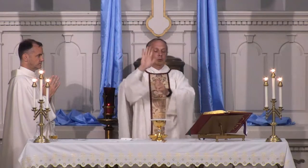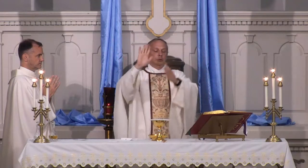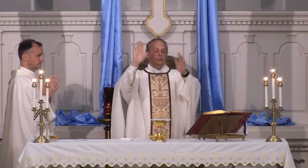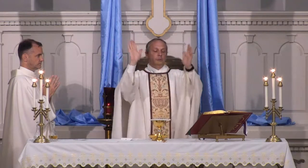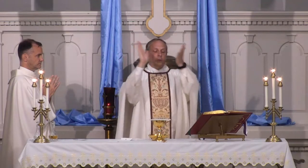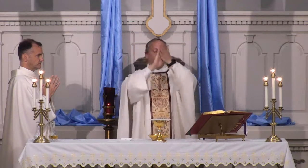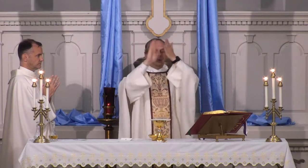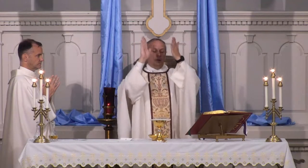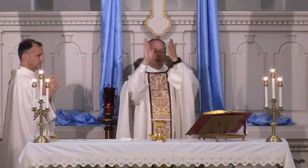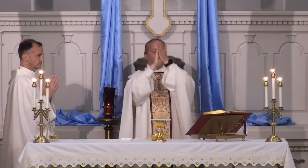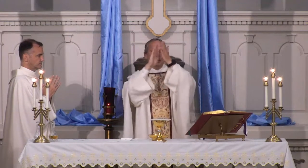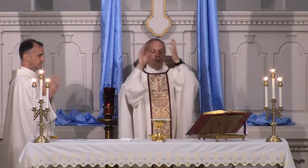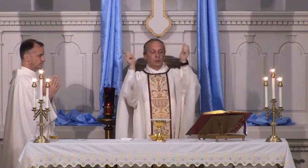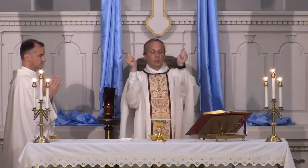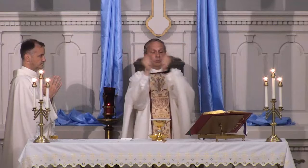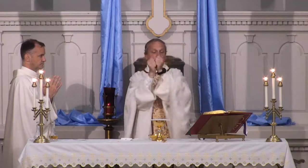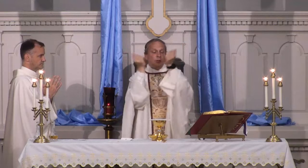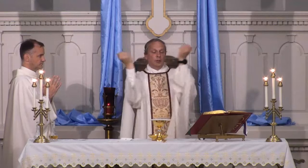exults in your praise,